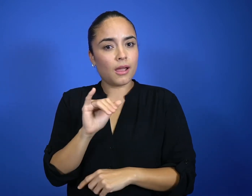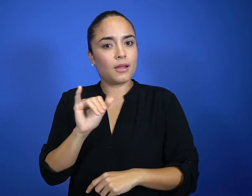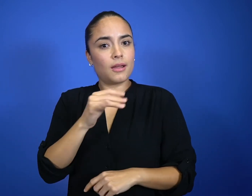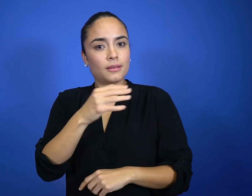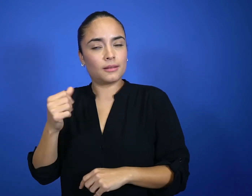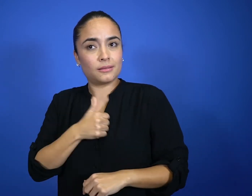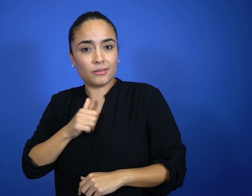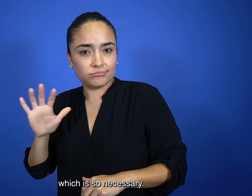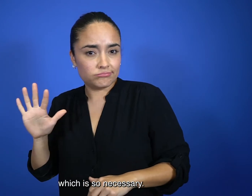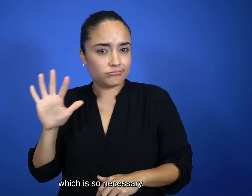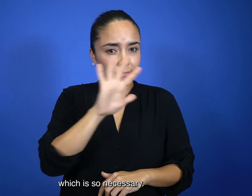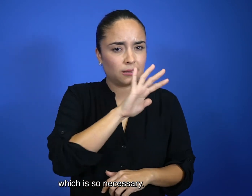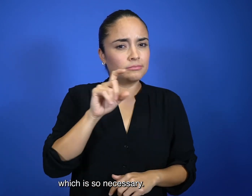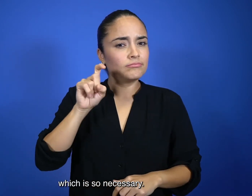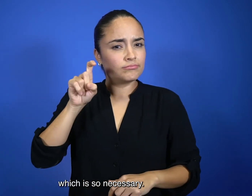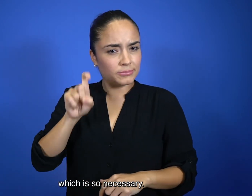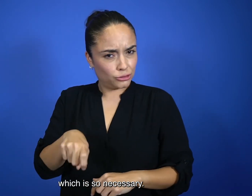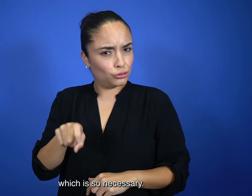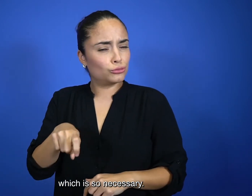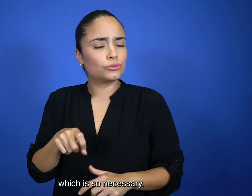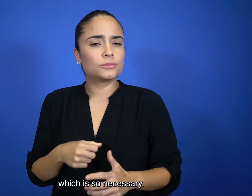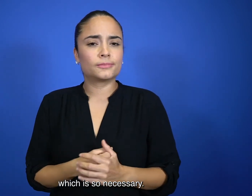Canada, which is so necessary.